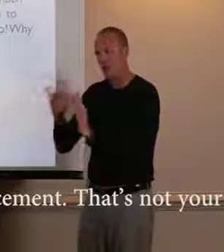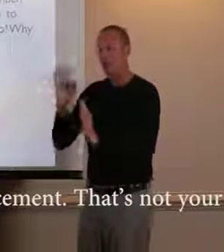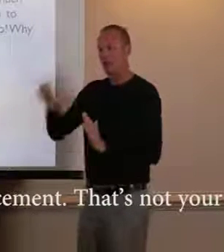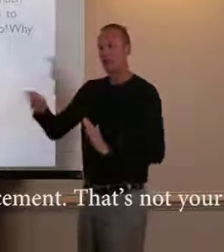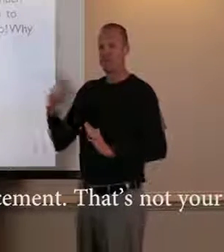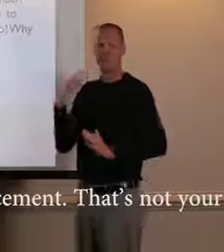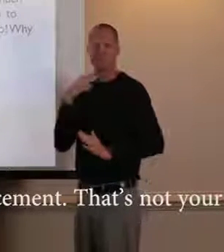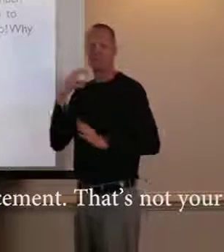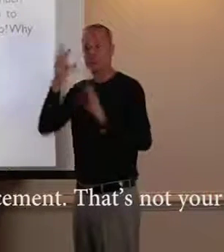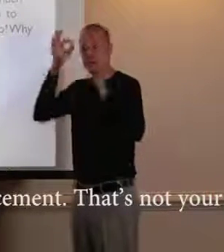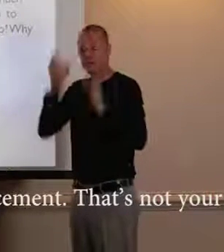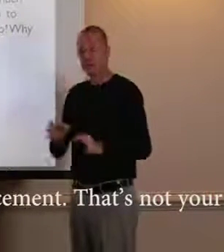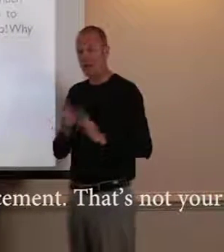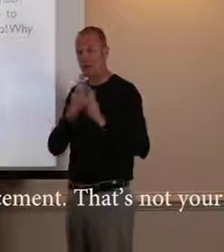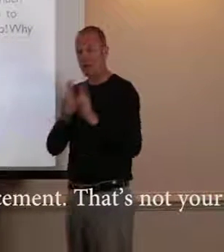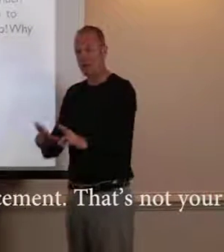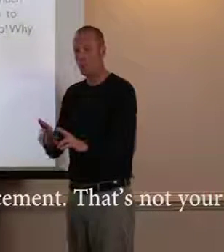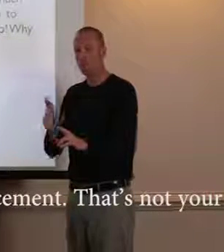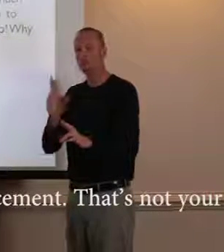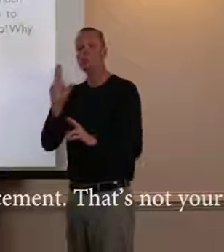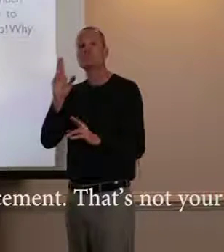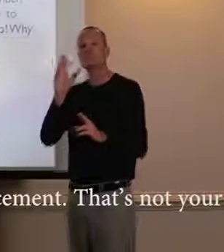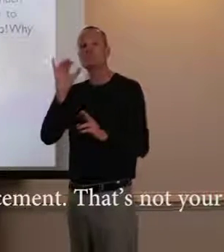report, that's up to law enforcement. That's not your job.